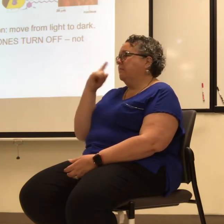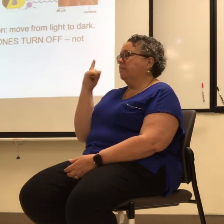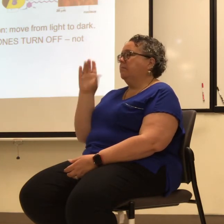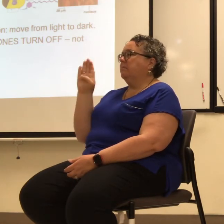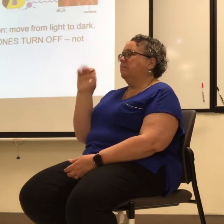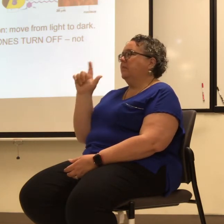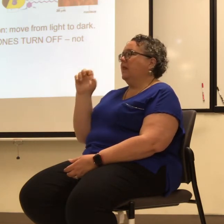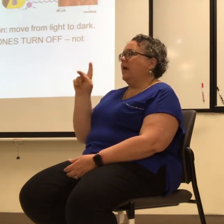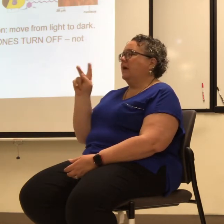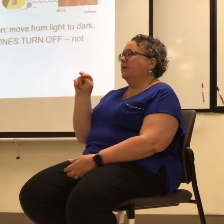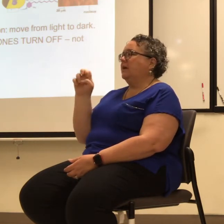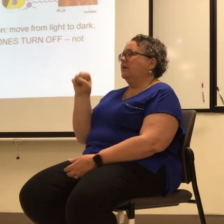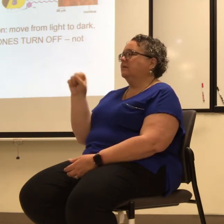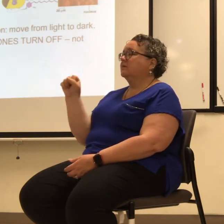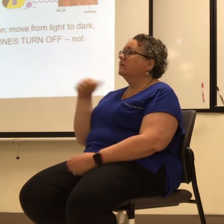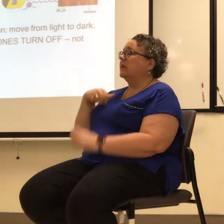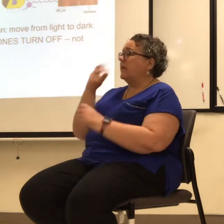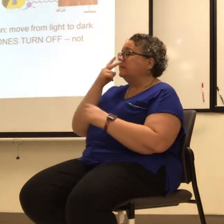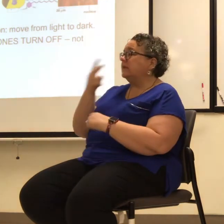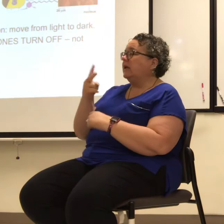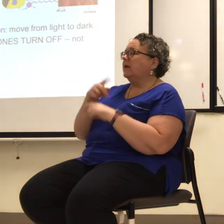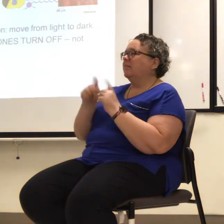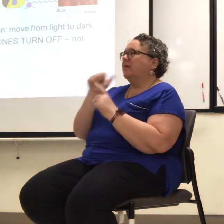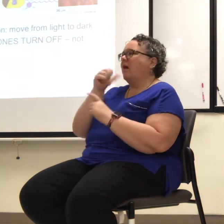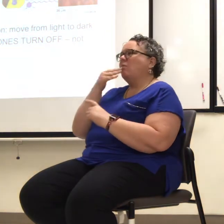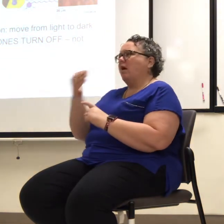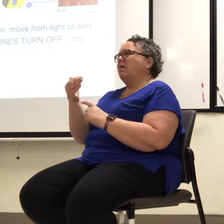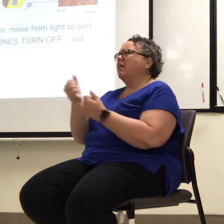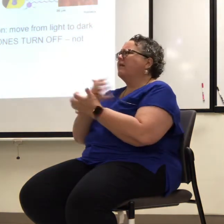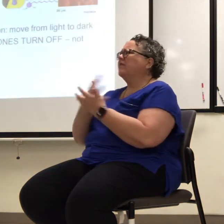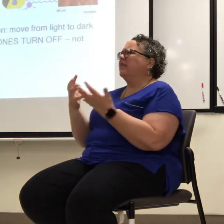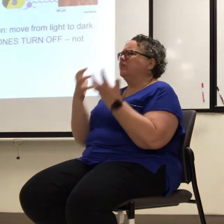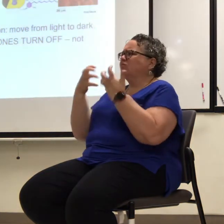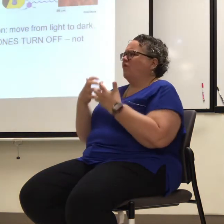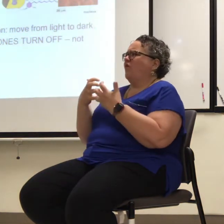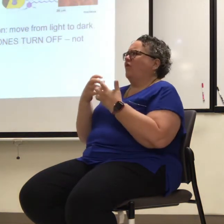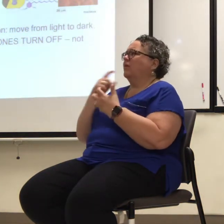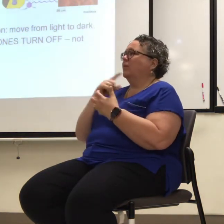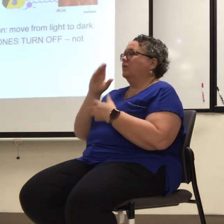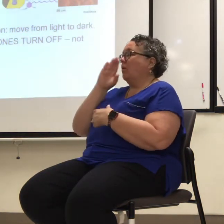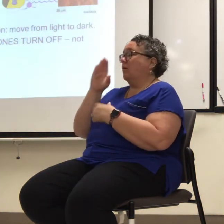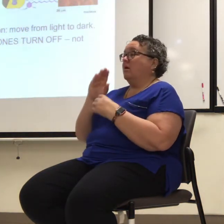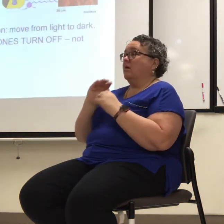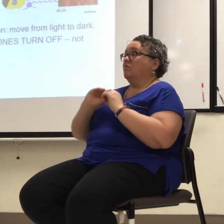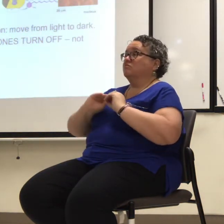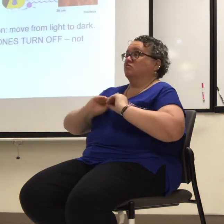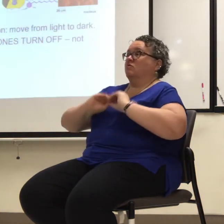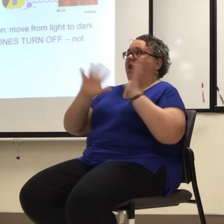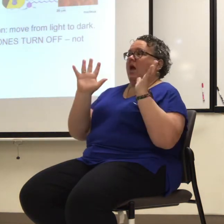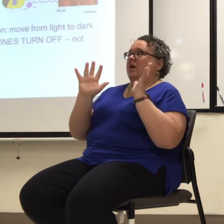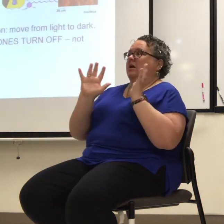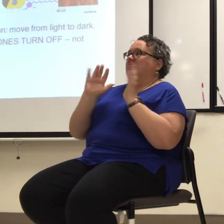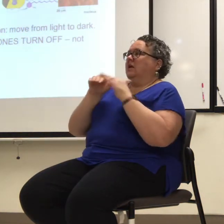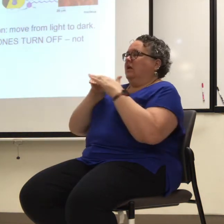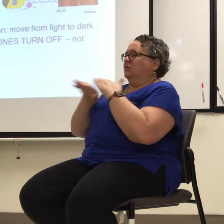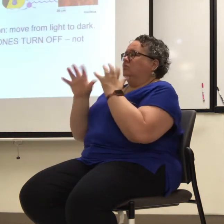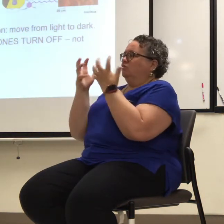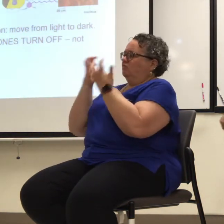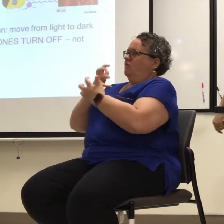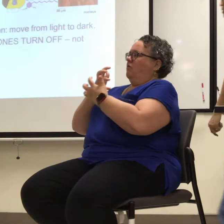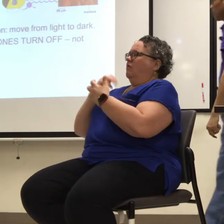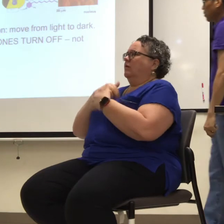blackness. You can see, but not well. Everything's just kind of dark when you go straight from a super bright room to a very dark